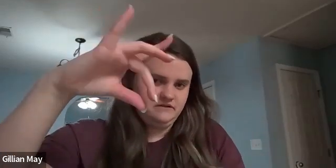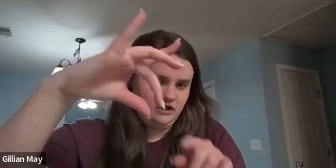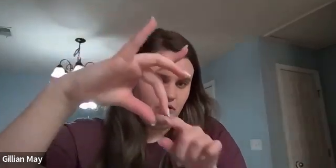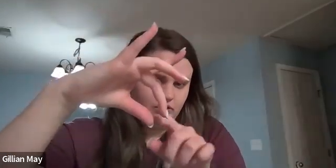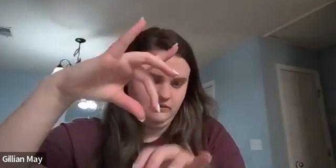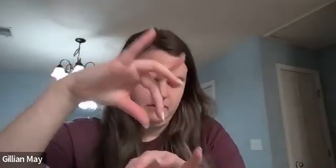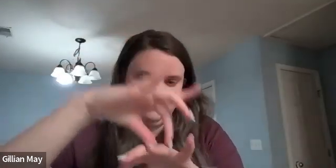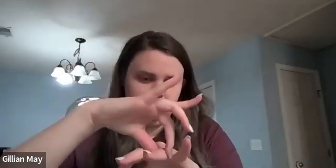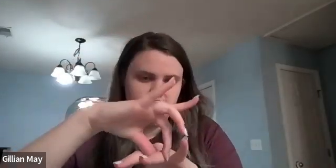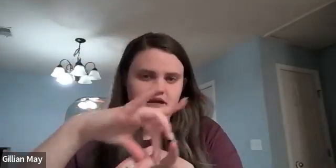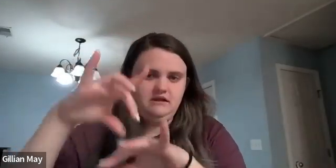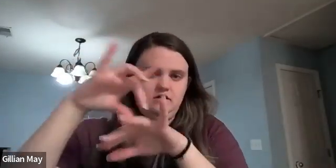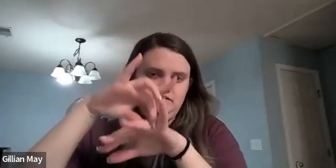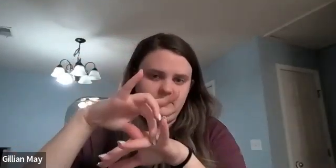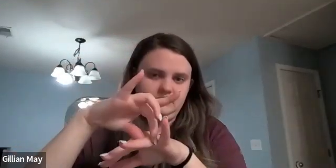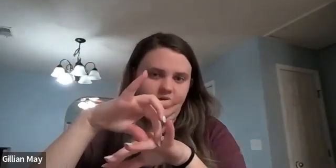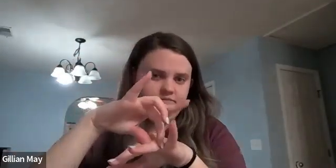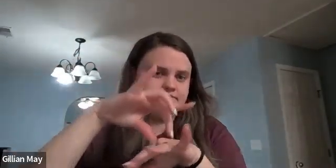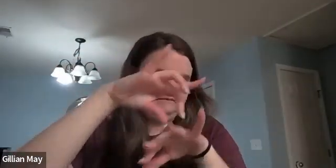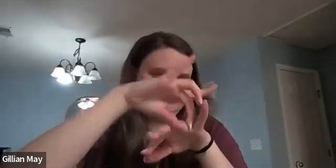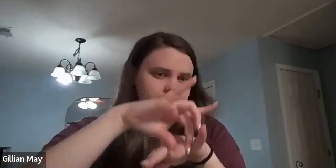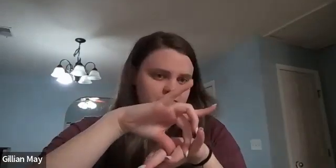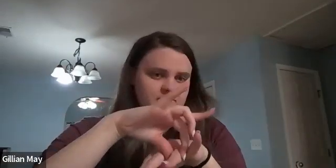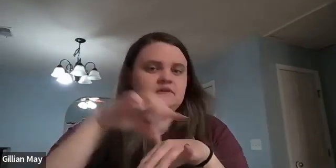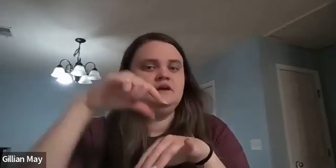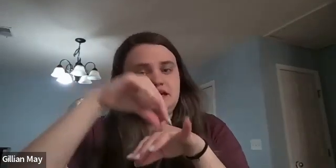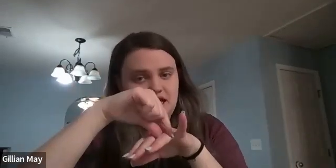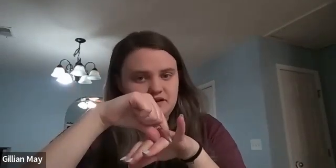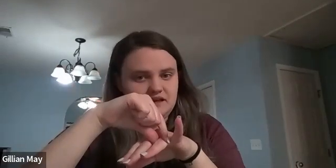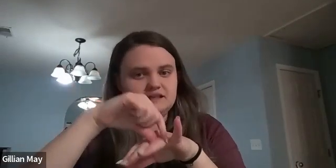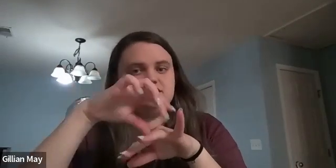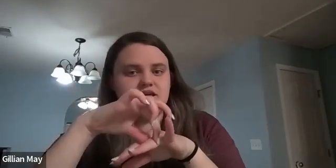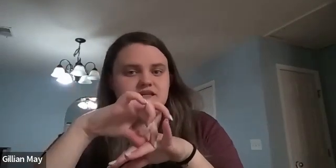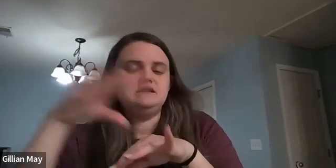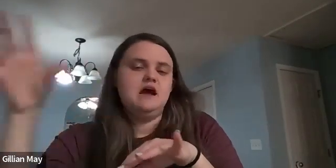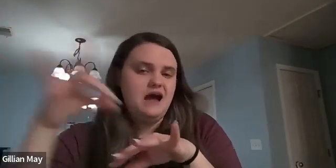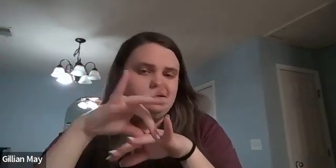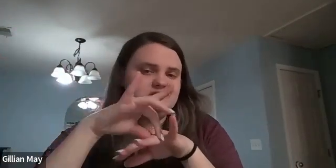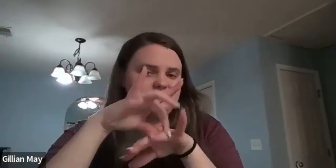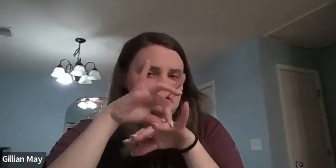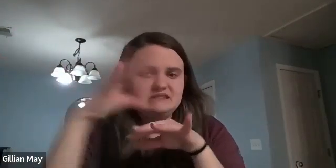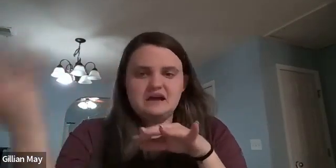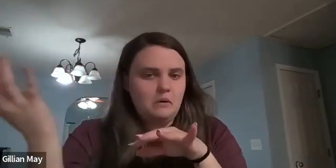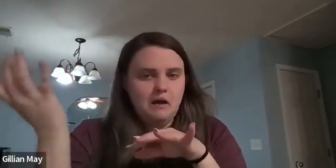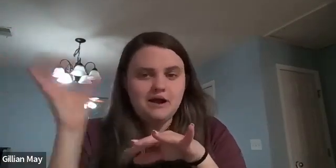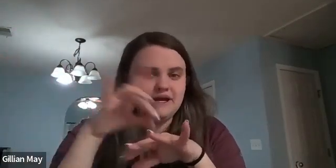like you're holding a ring and on the finger. Yeah. It can be this. I always do this. I don't know why, but I